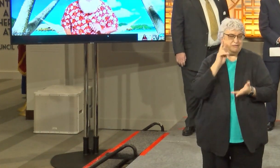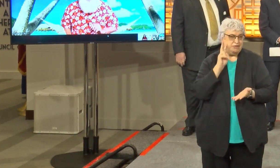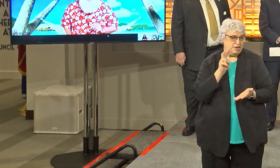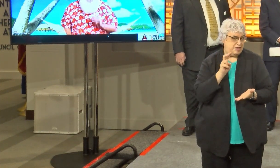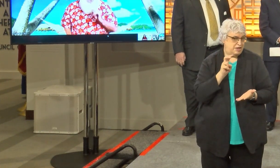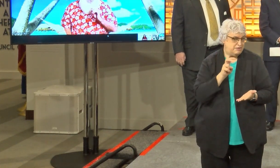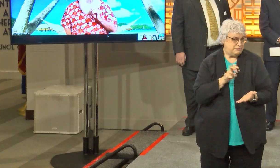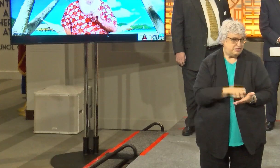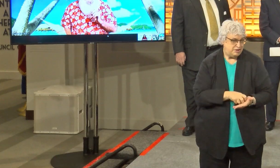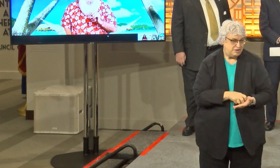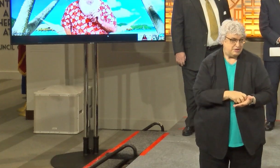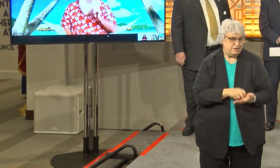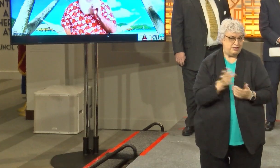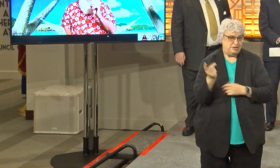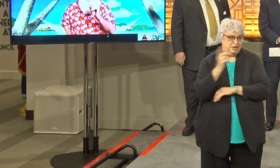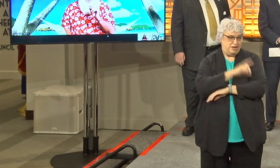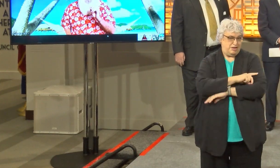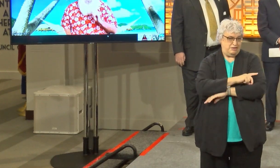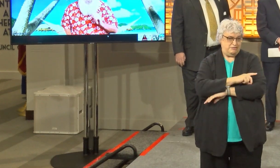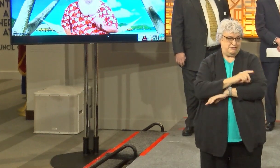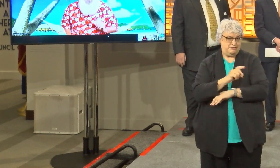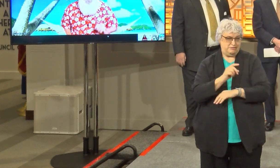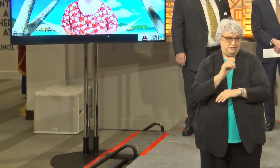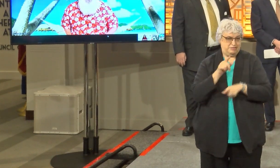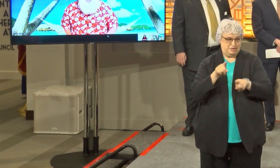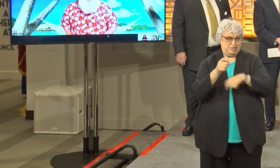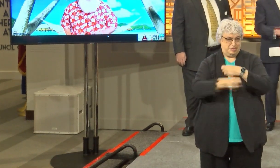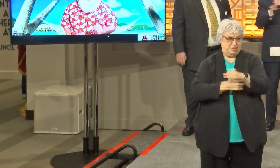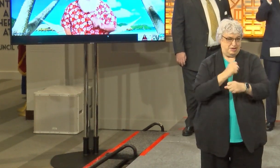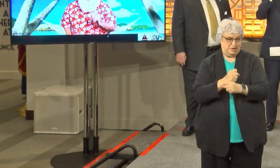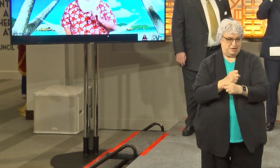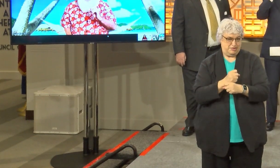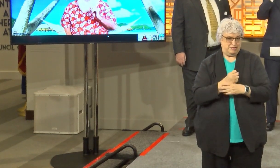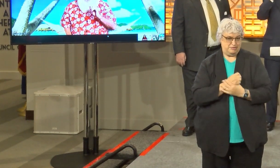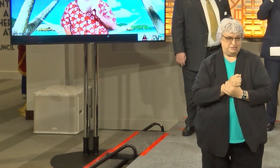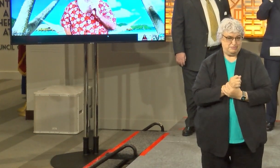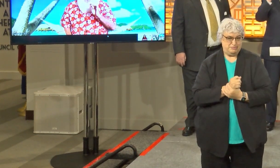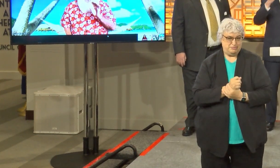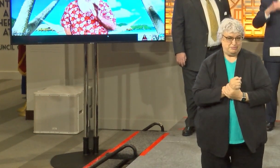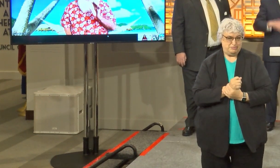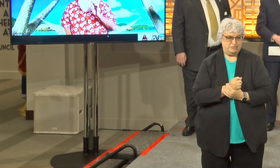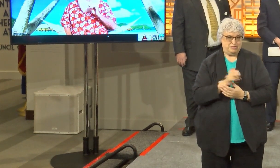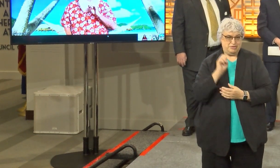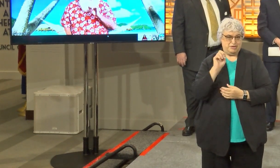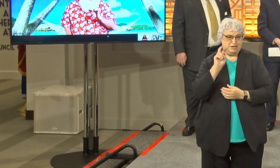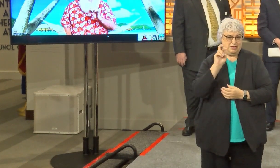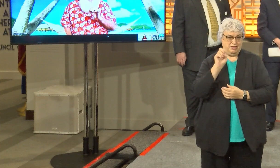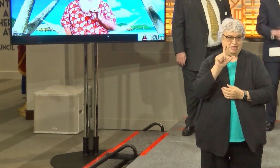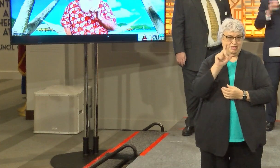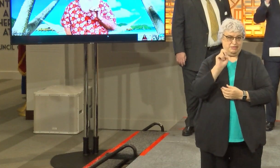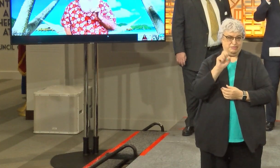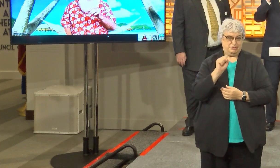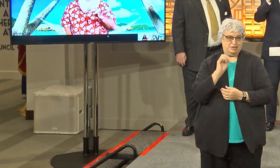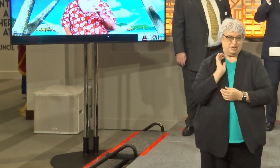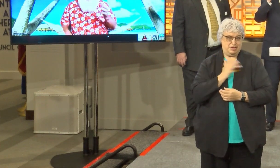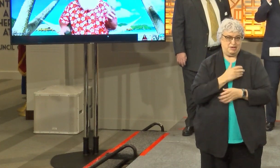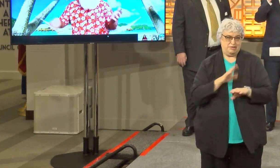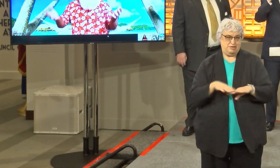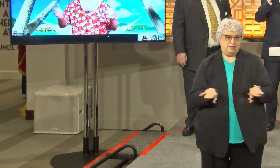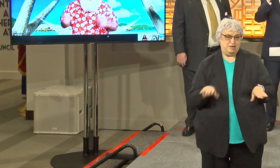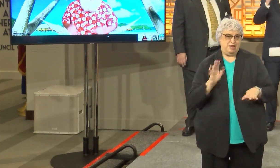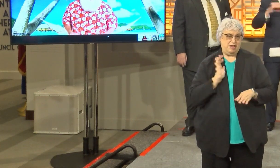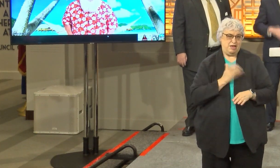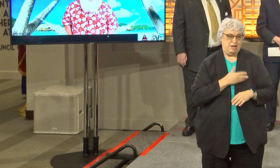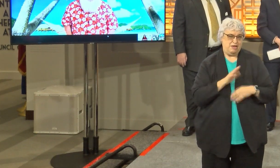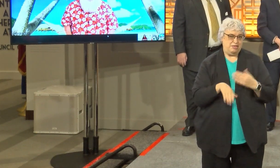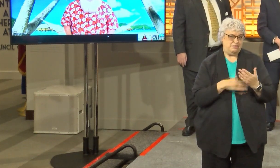favorite day of the year. Thank you. The elves, our children, well, really all